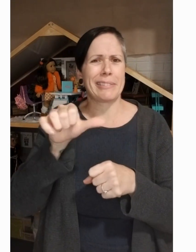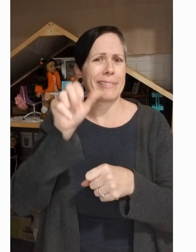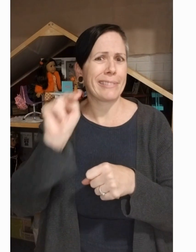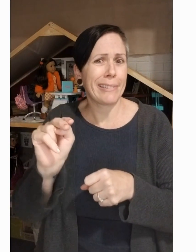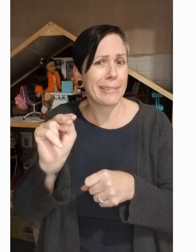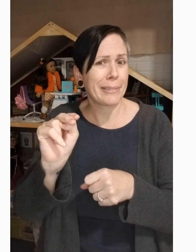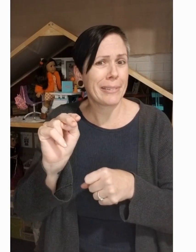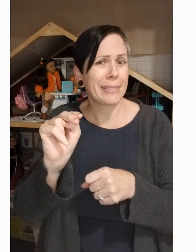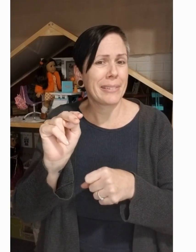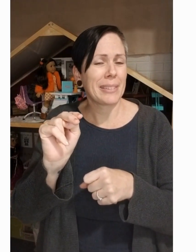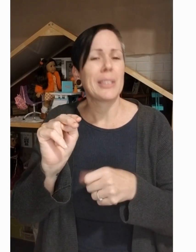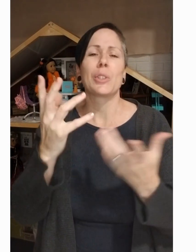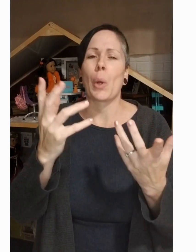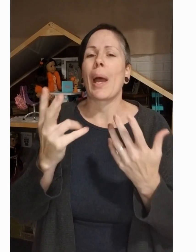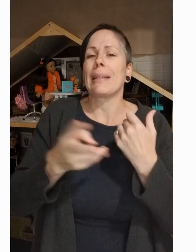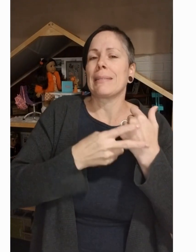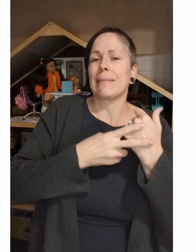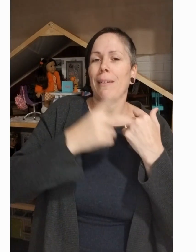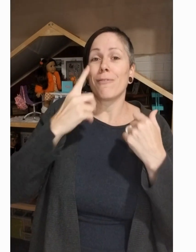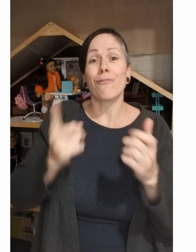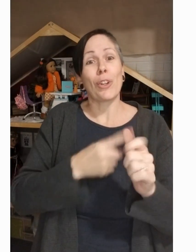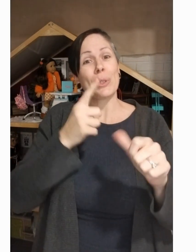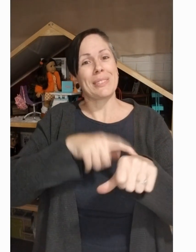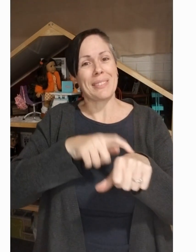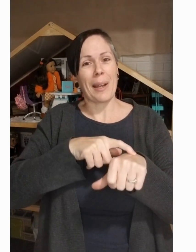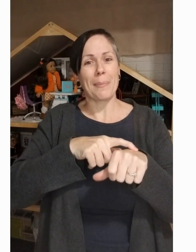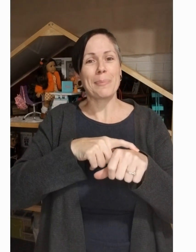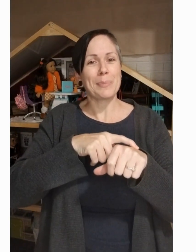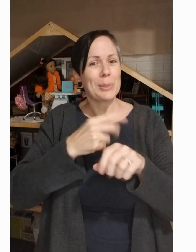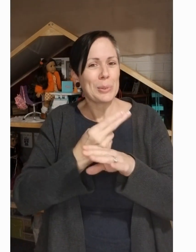Christmas. And trail mix,